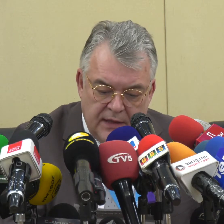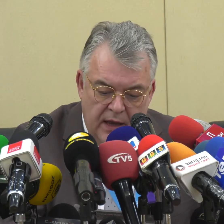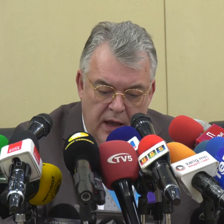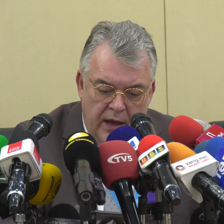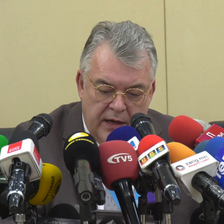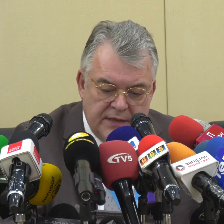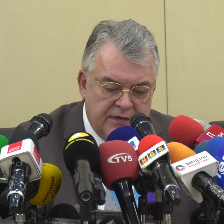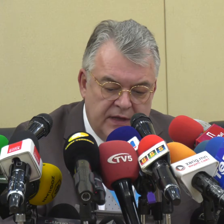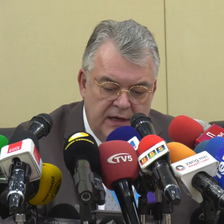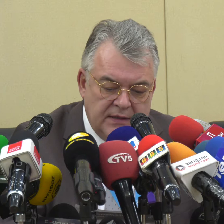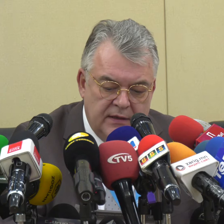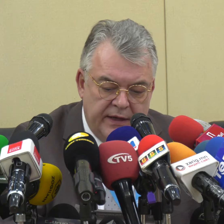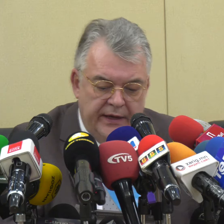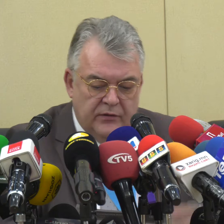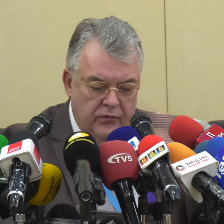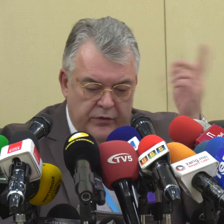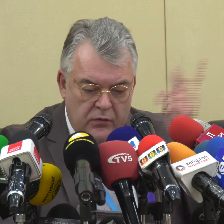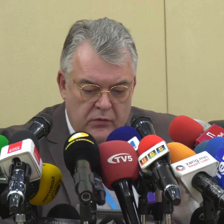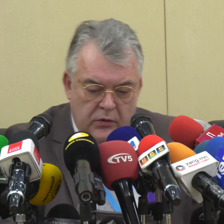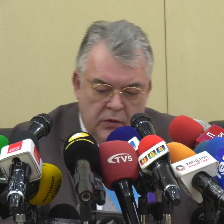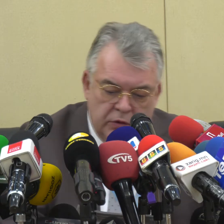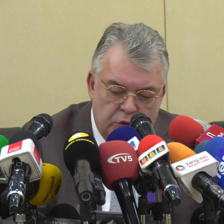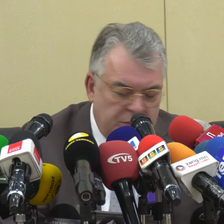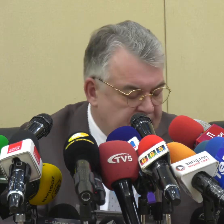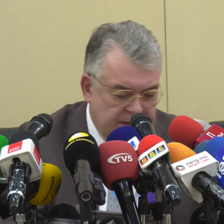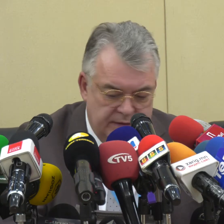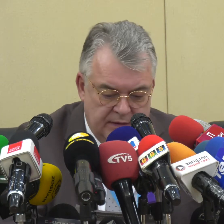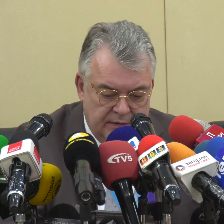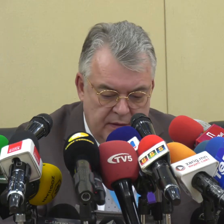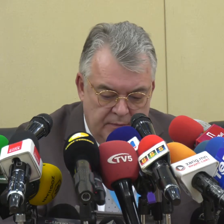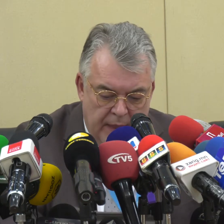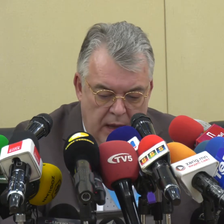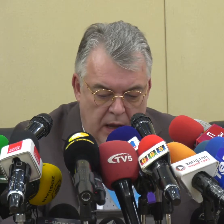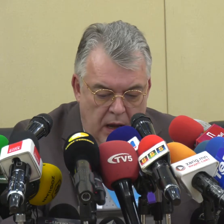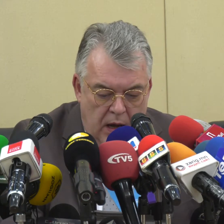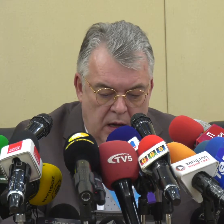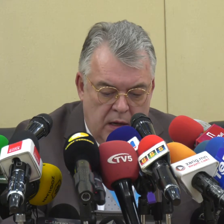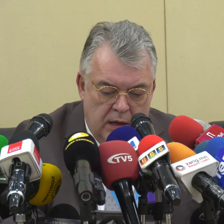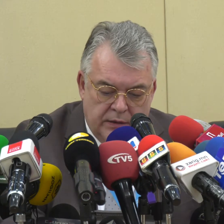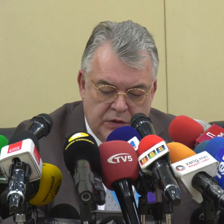countries, case fatality rate overall 2%.